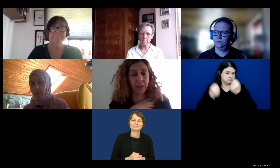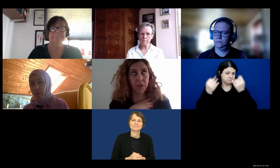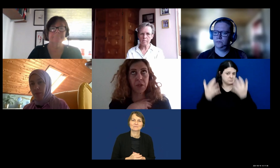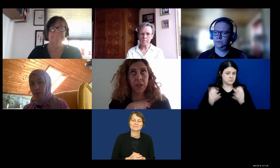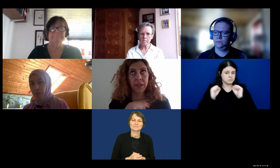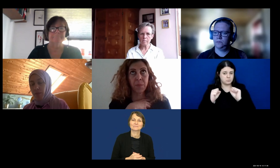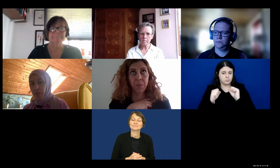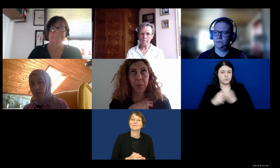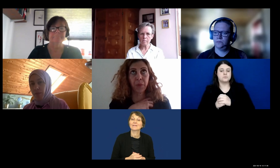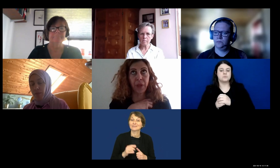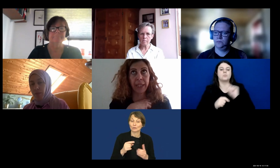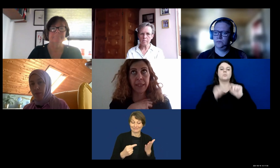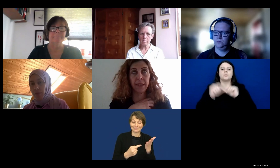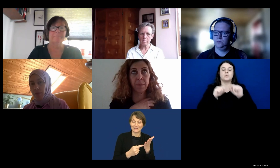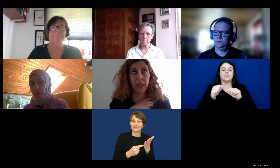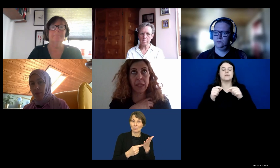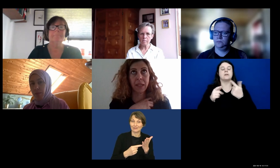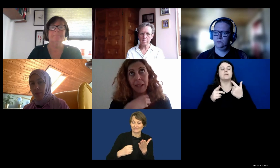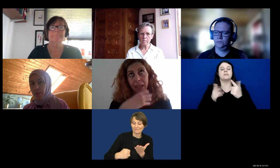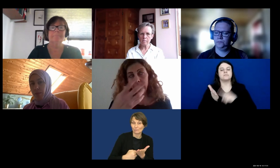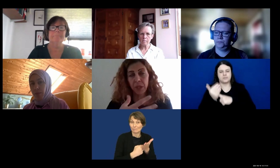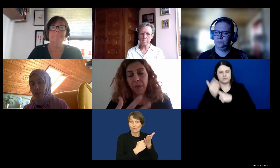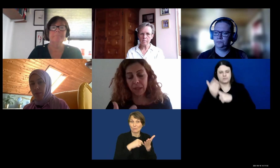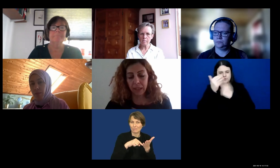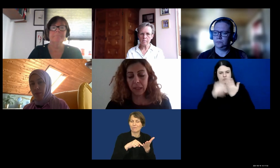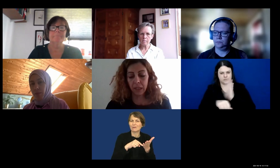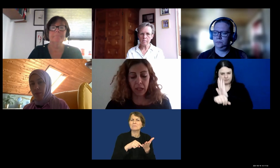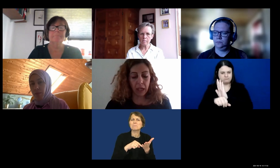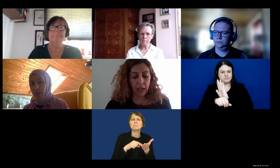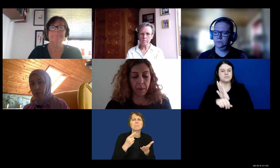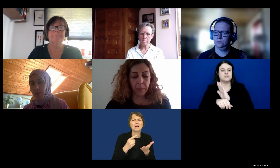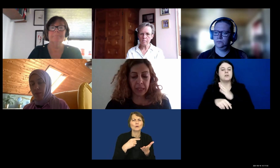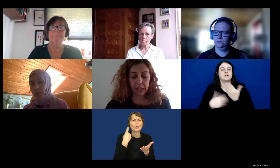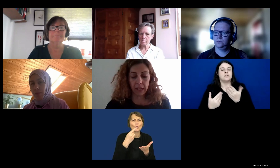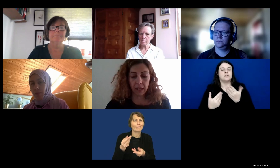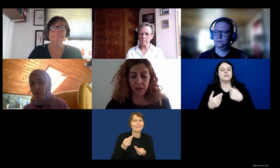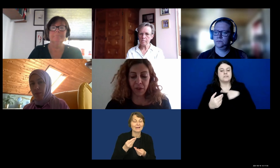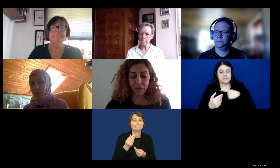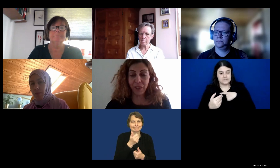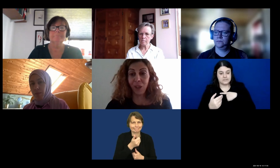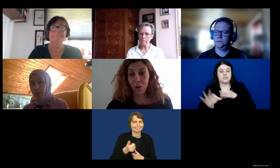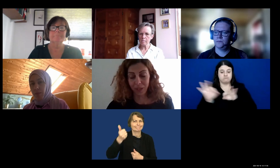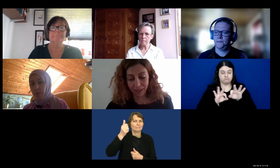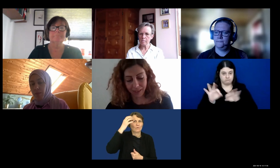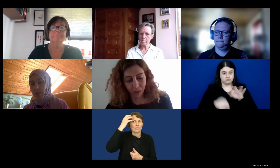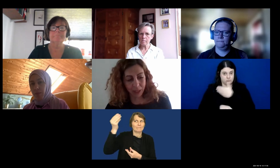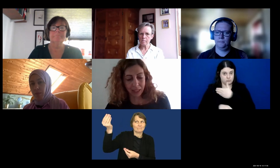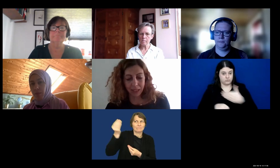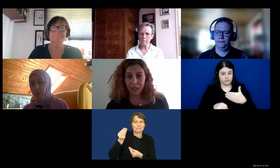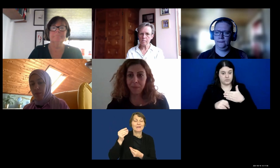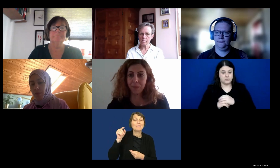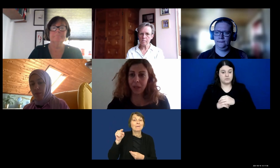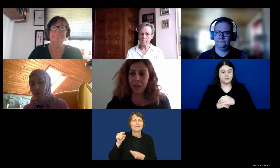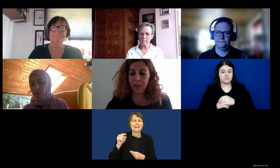assistive technology that is provided by the state, is funded, it's very low tech. So